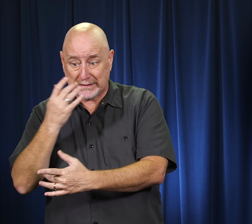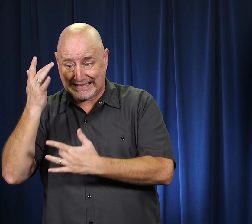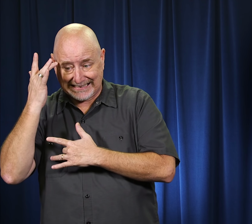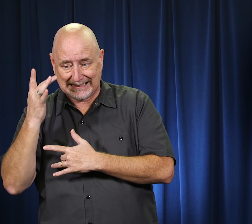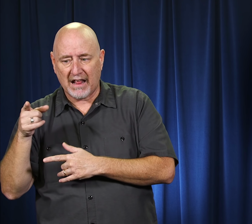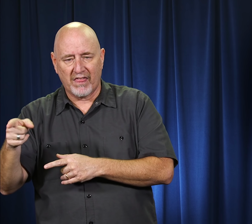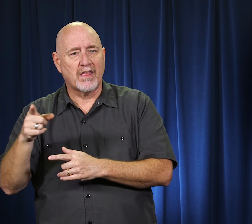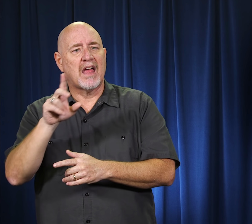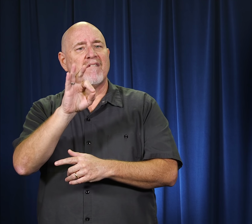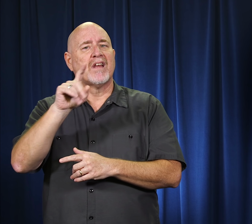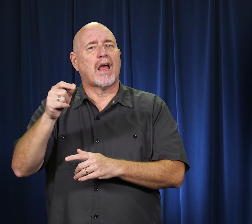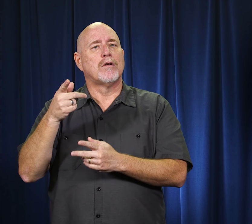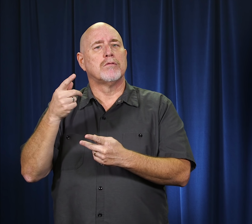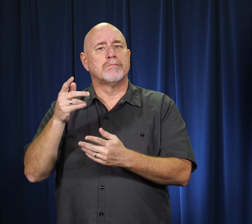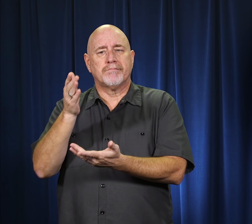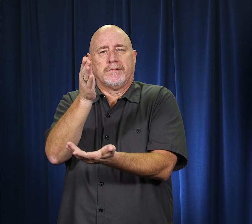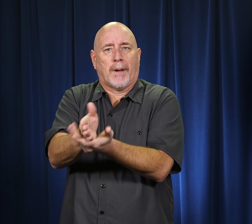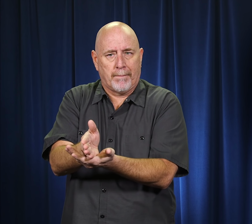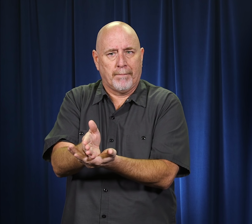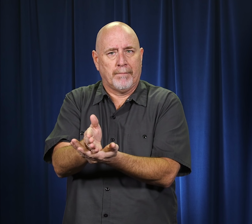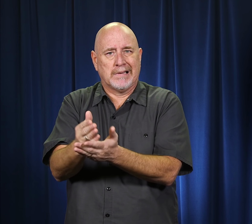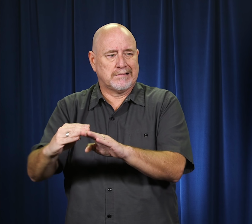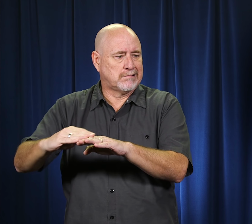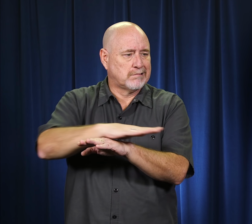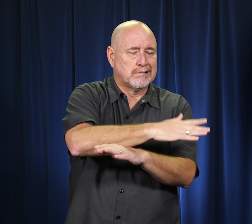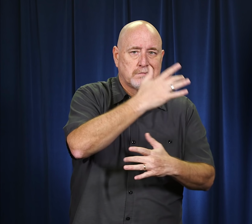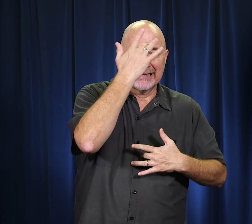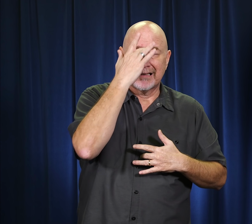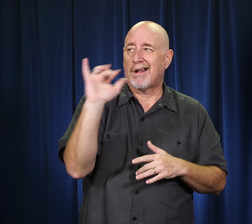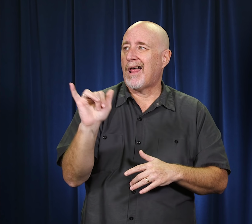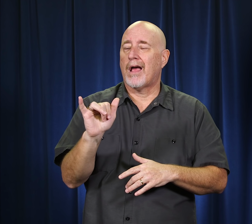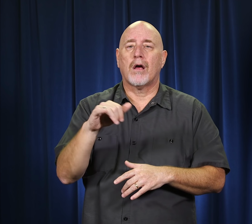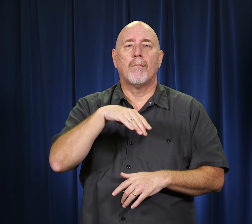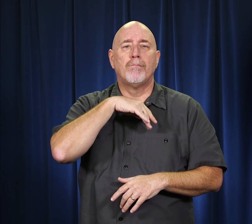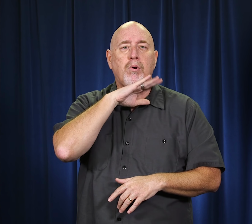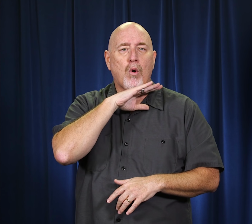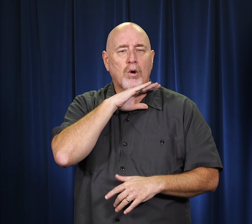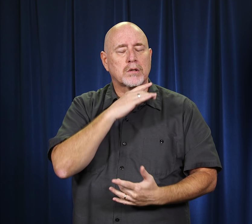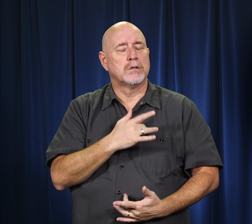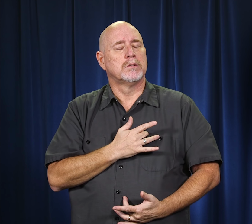foodborne diseases mostly. Knowing that certain kinds of food, such as